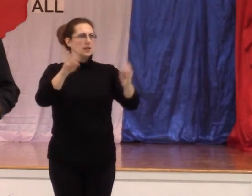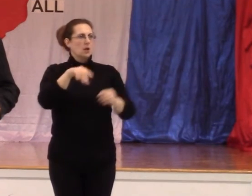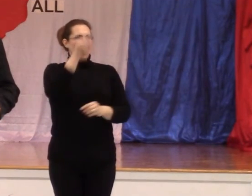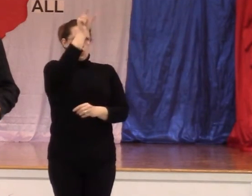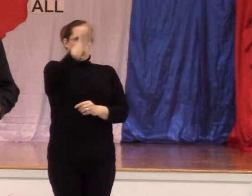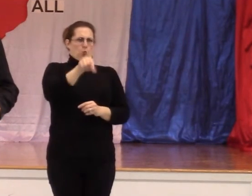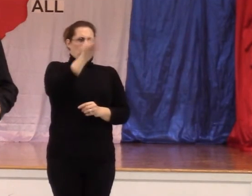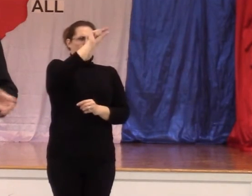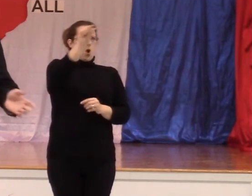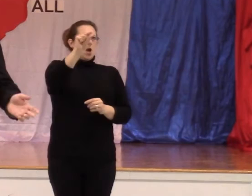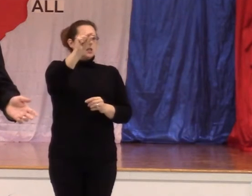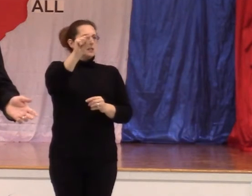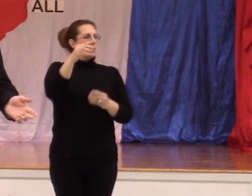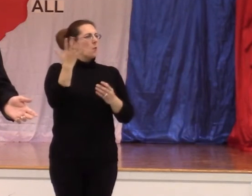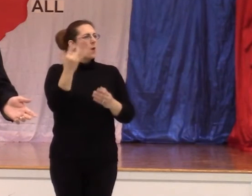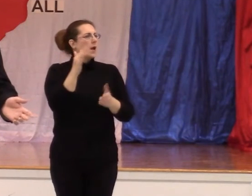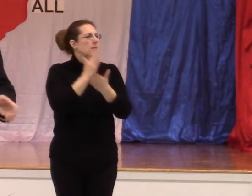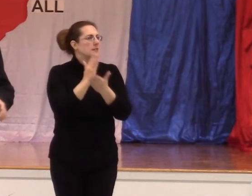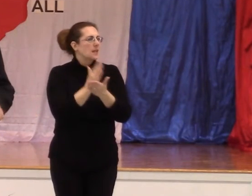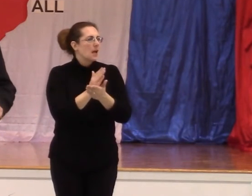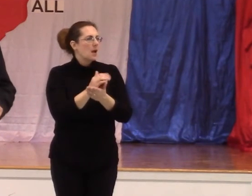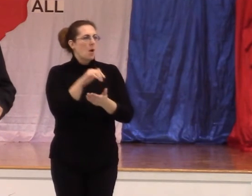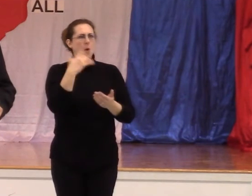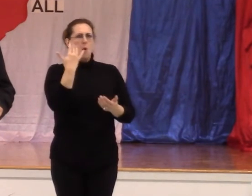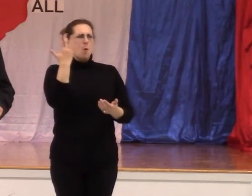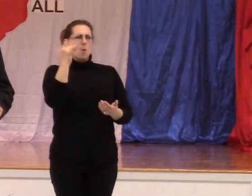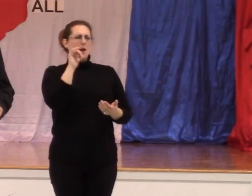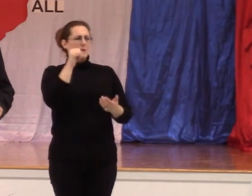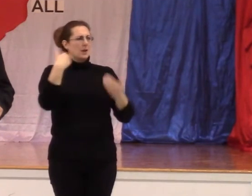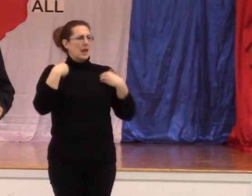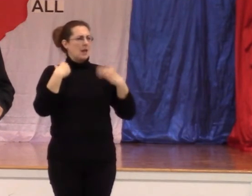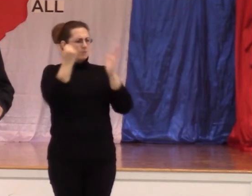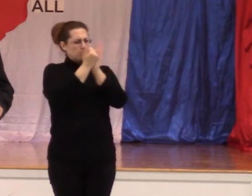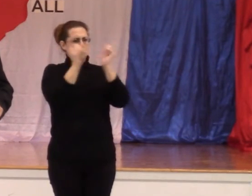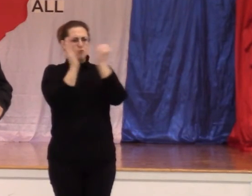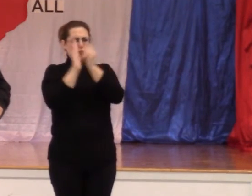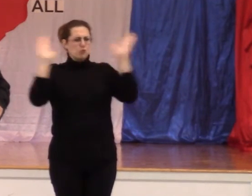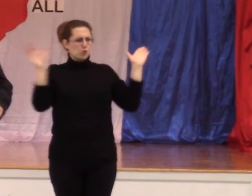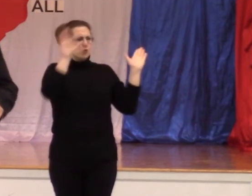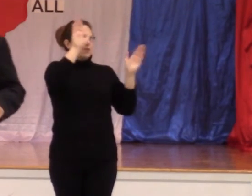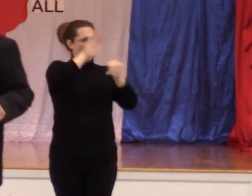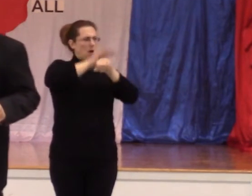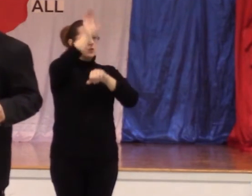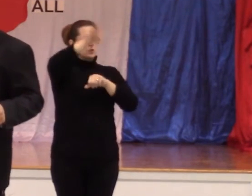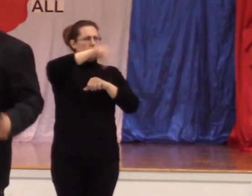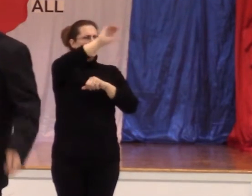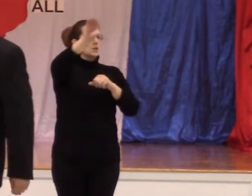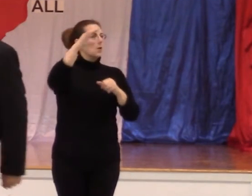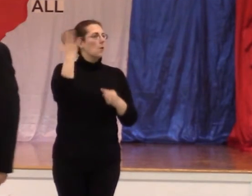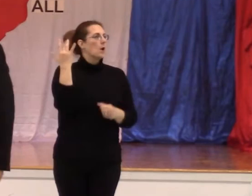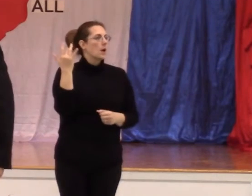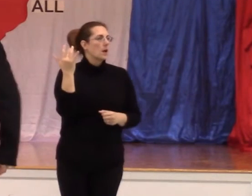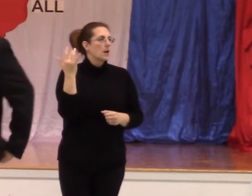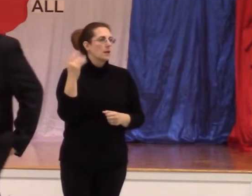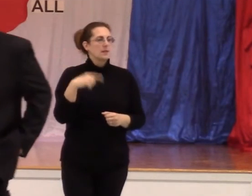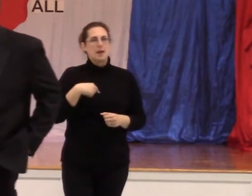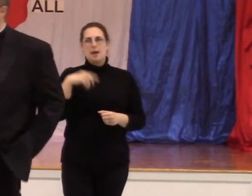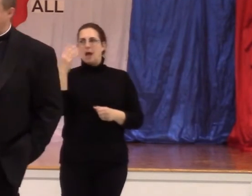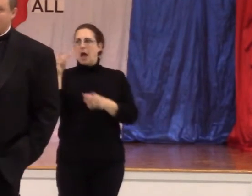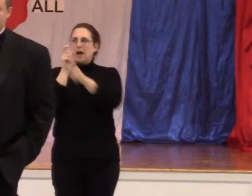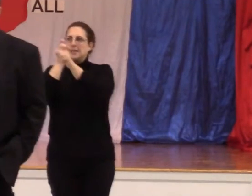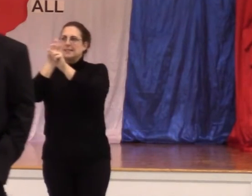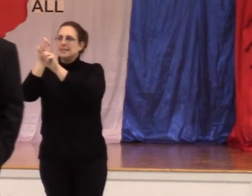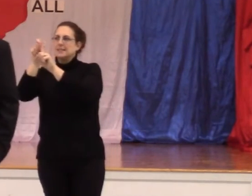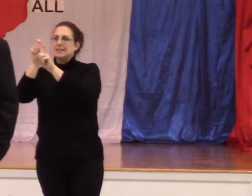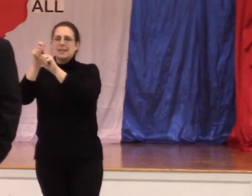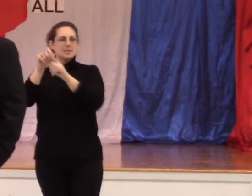Why did we stop? Why are we having crucifixes in our churches still? If you watch, you know, I'll just make fun of Pastor Bean just